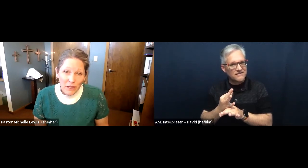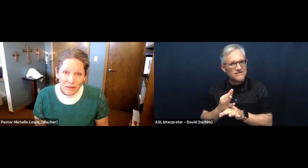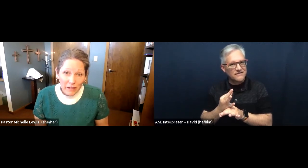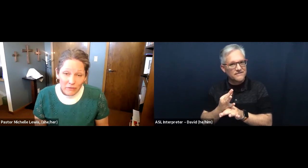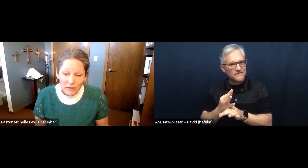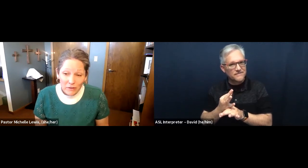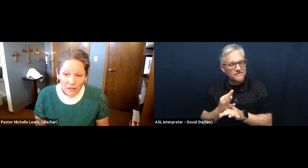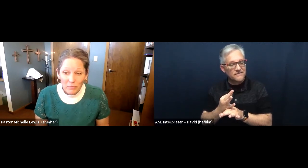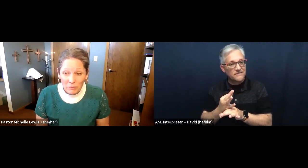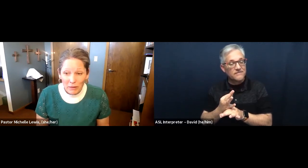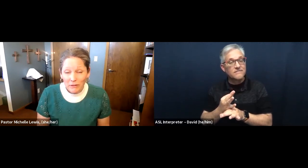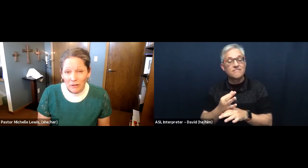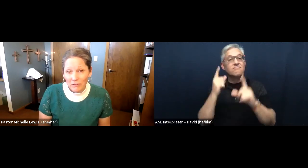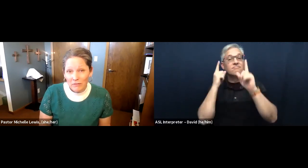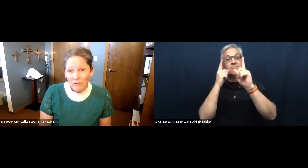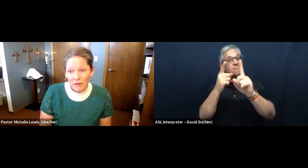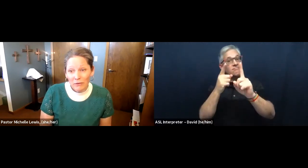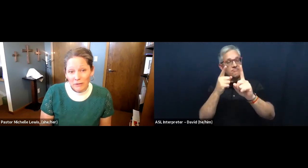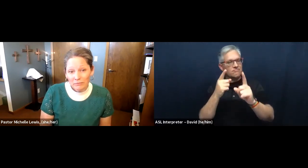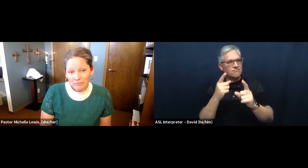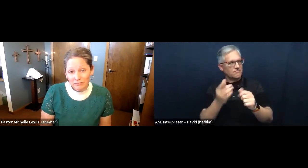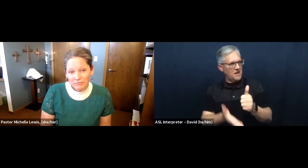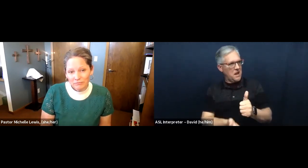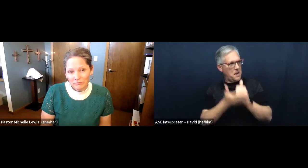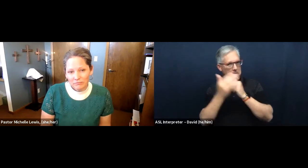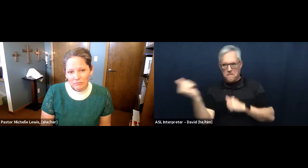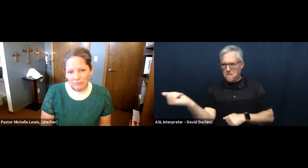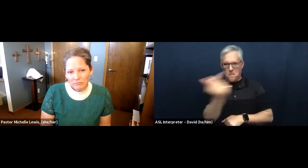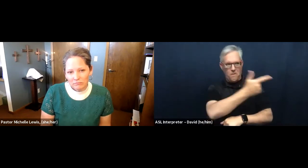So that life can be better for everyone.